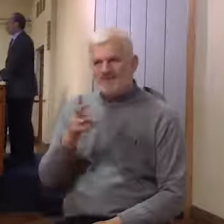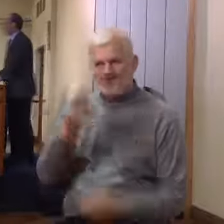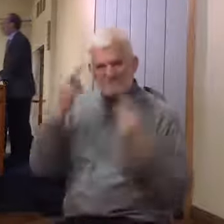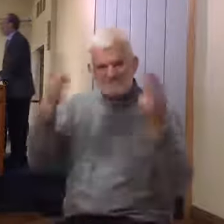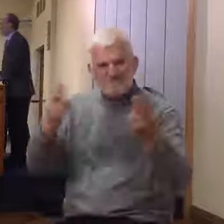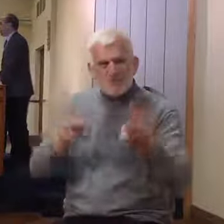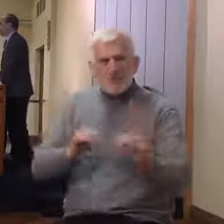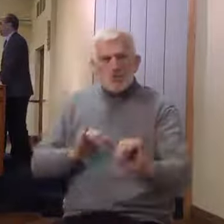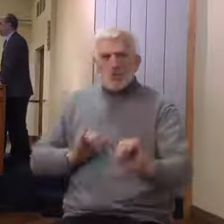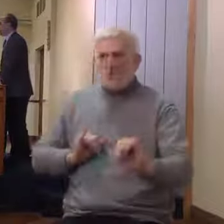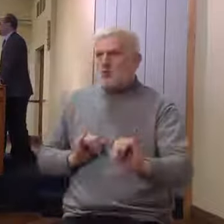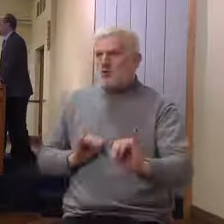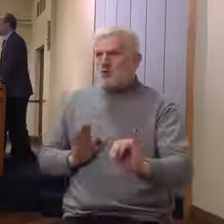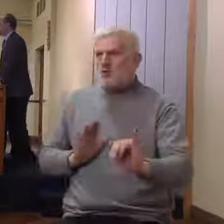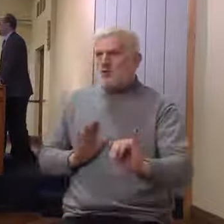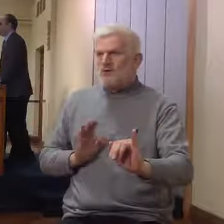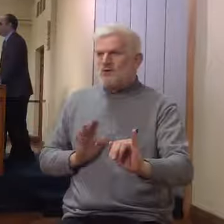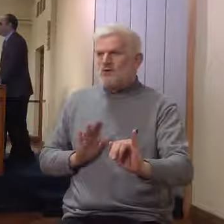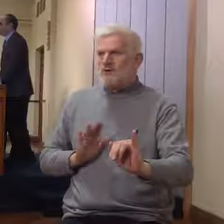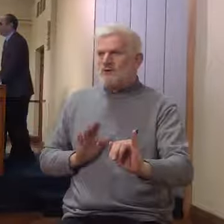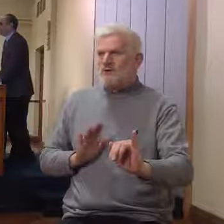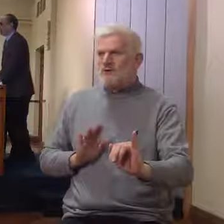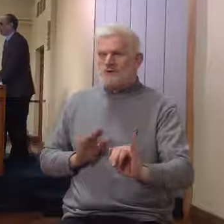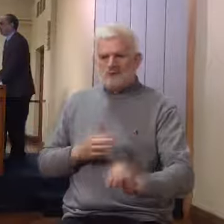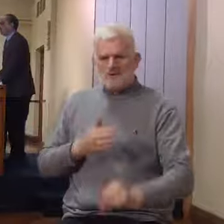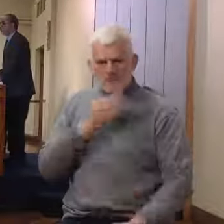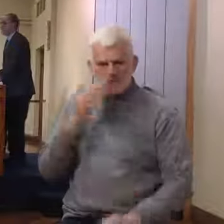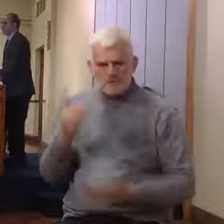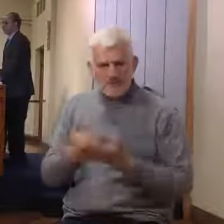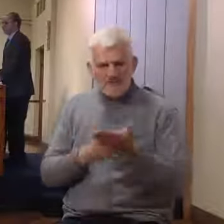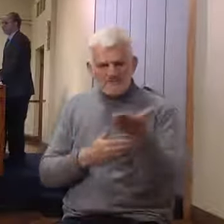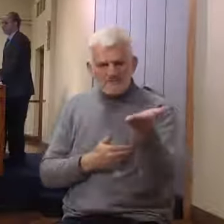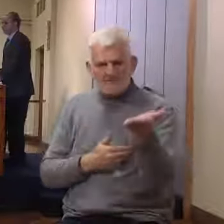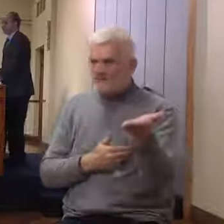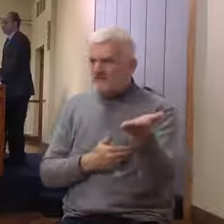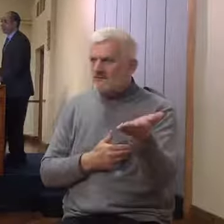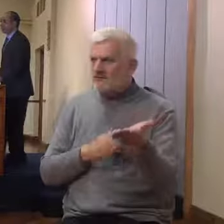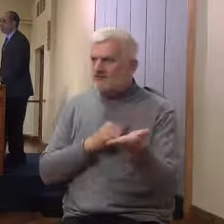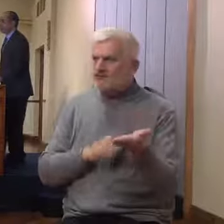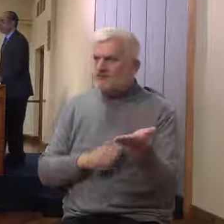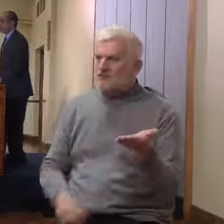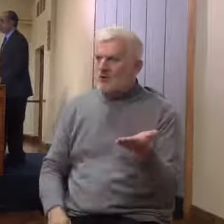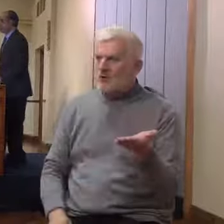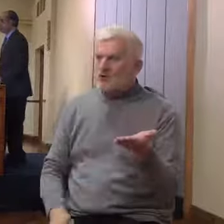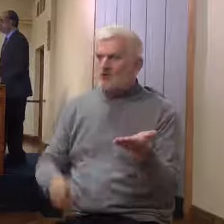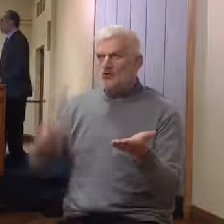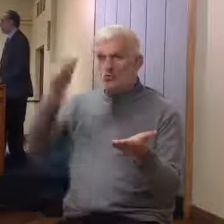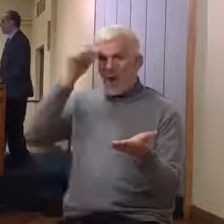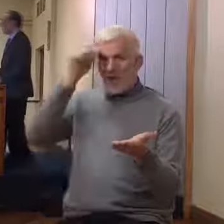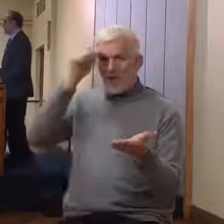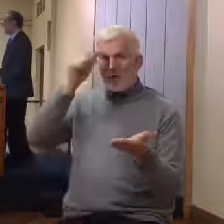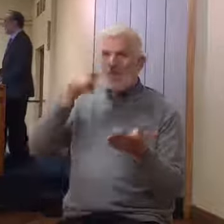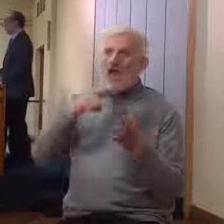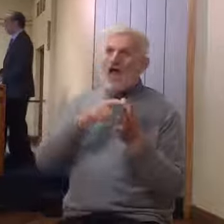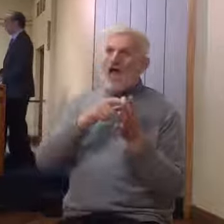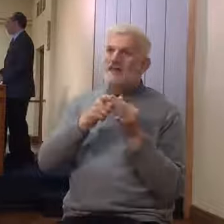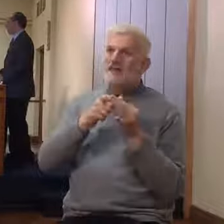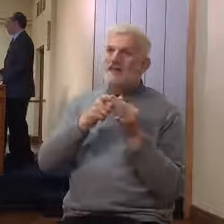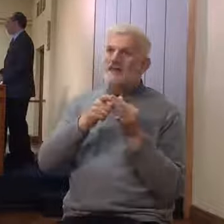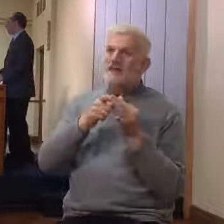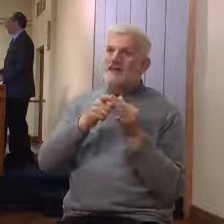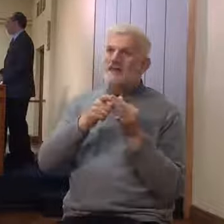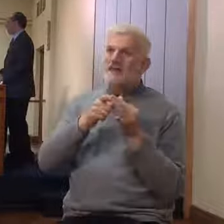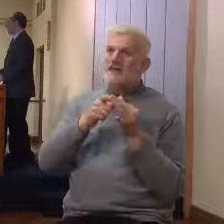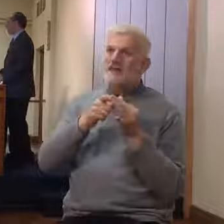From the beginning, you know that Adam and Eve rebelled against God. You know what Adam said?